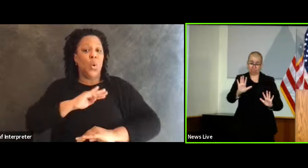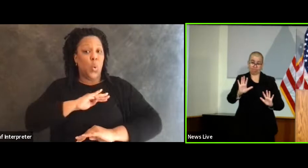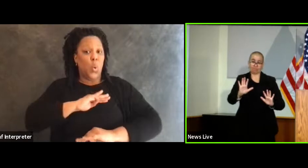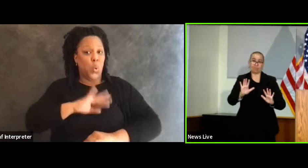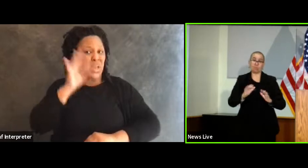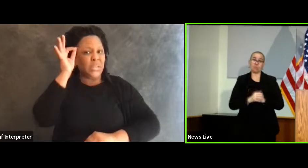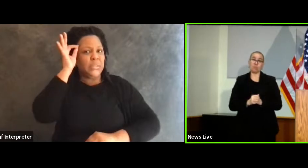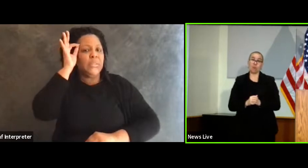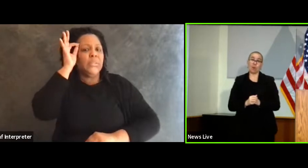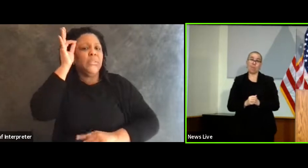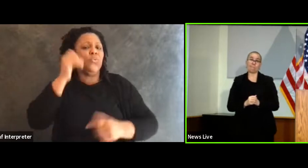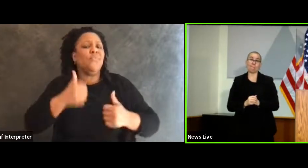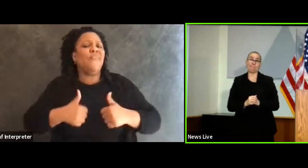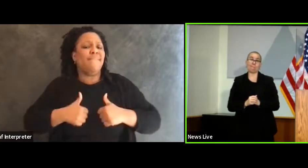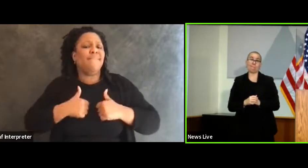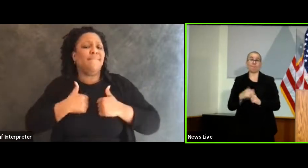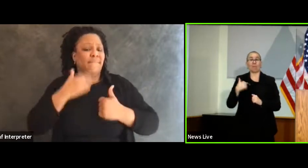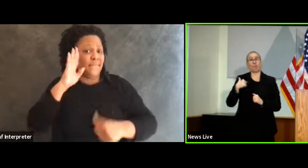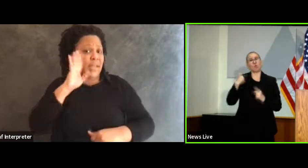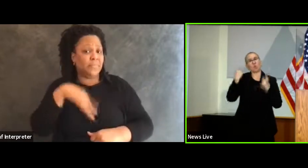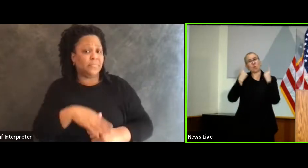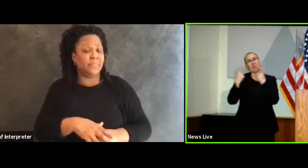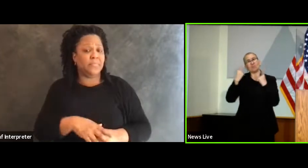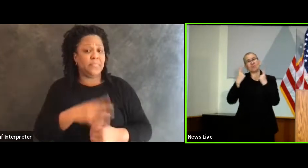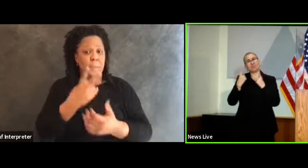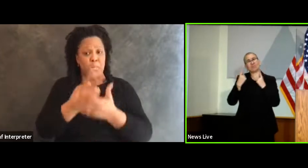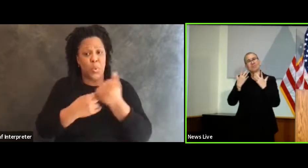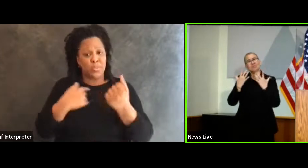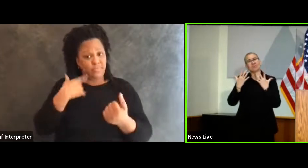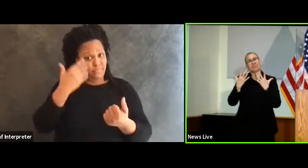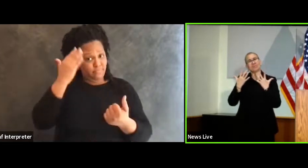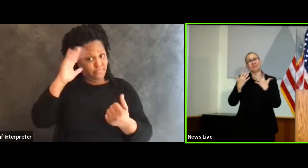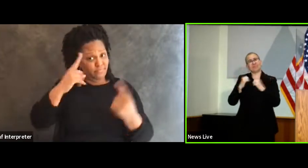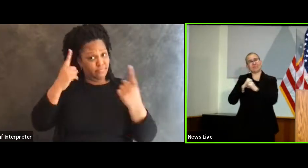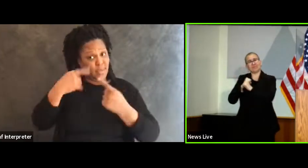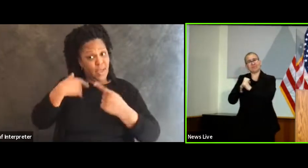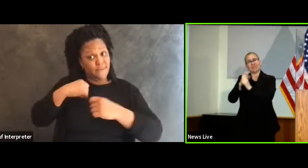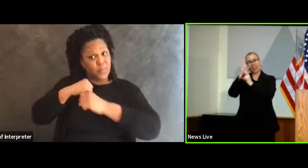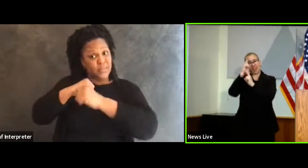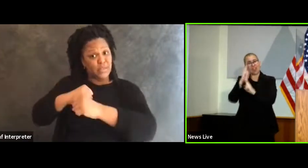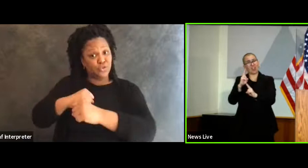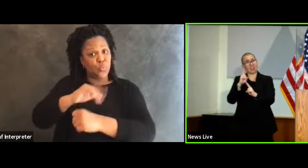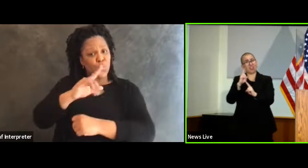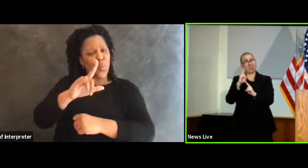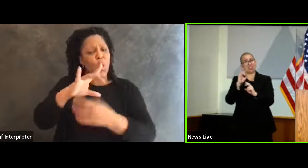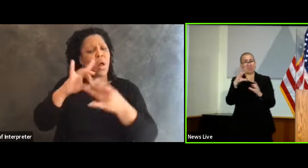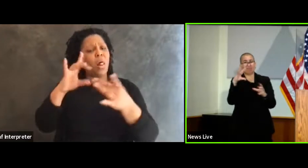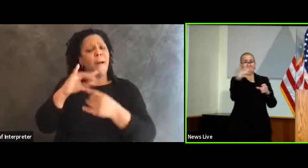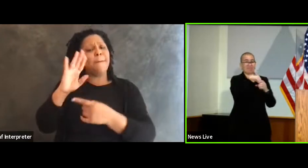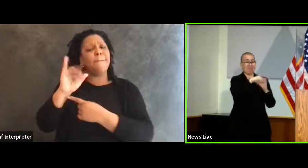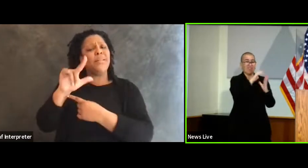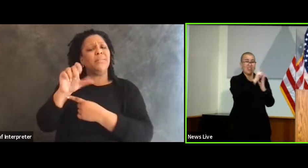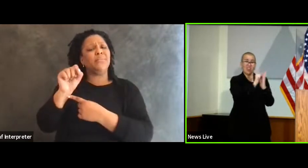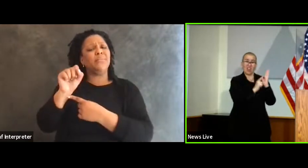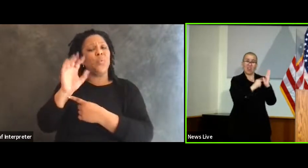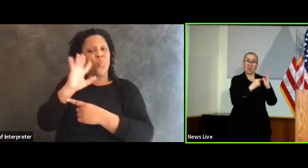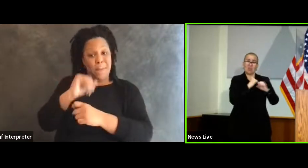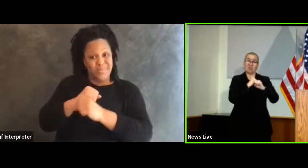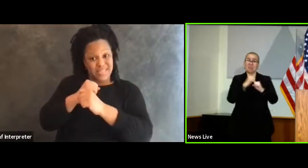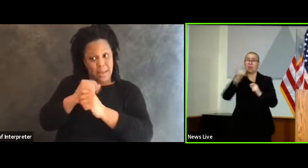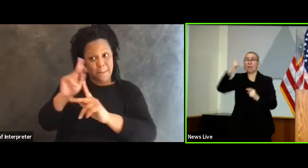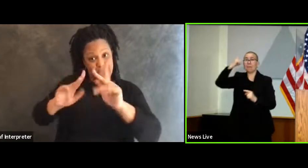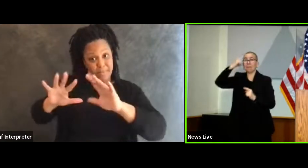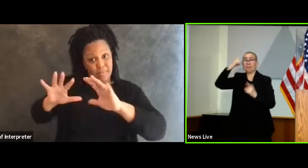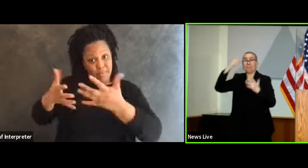wondering if the protections and the human dignity that you're talking about in your legislation would extend to protect those populations as well, or if you get to a point